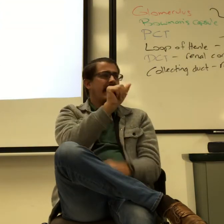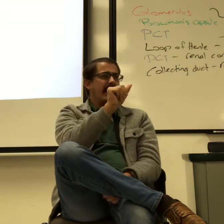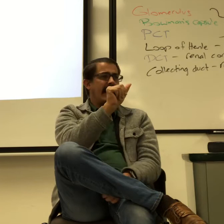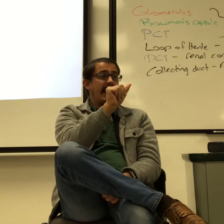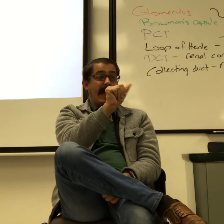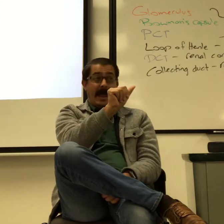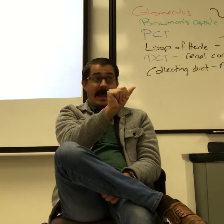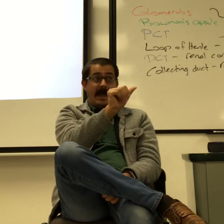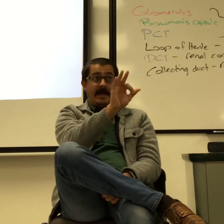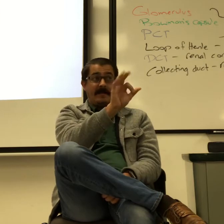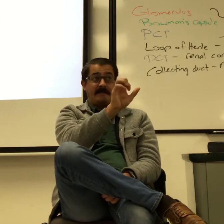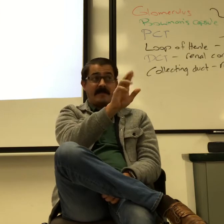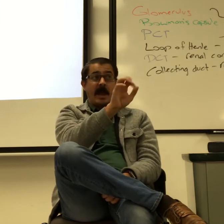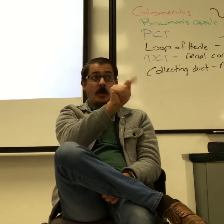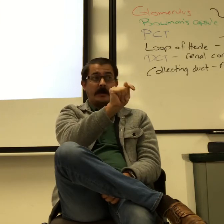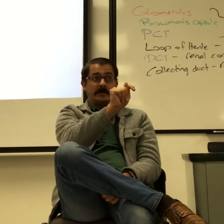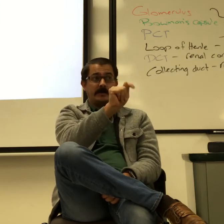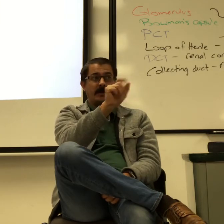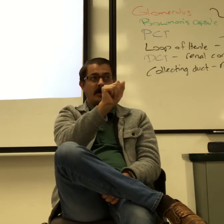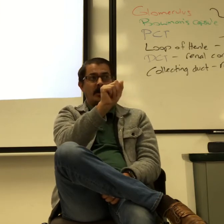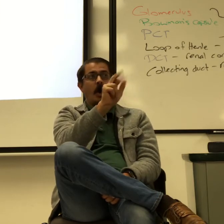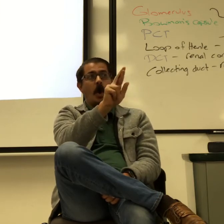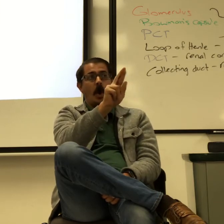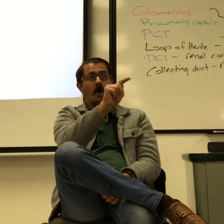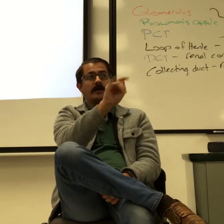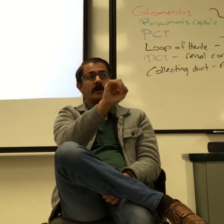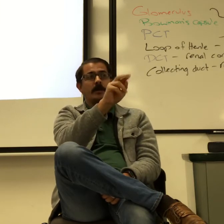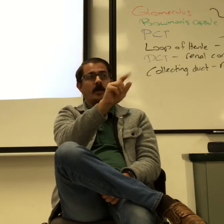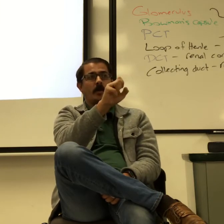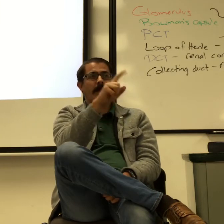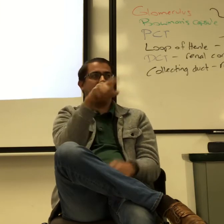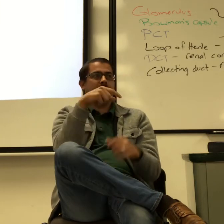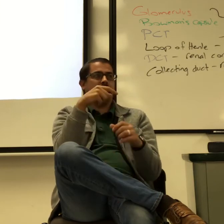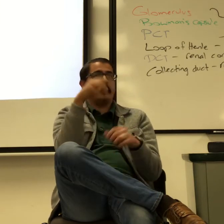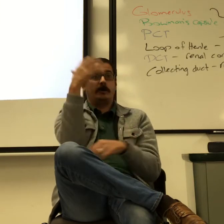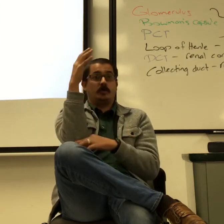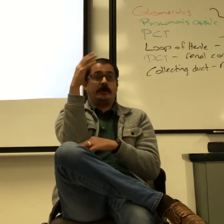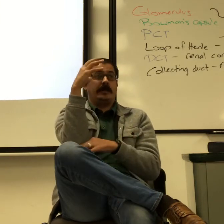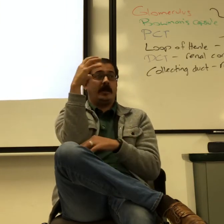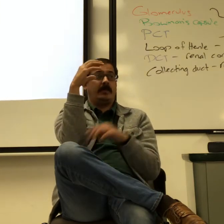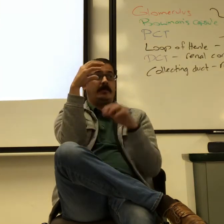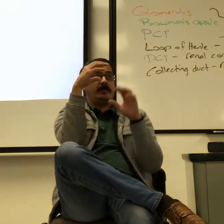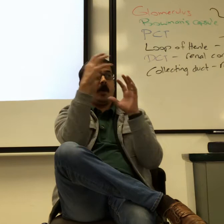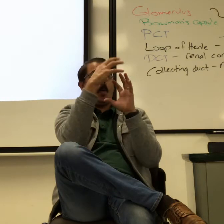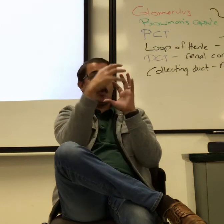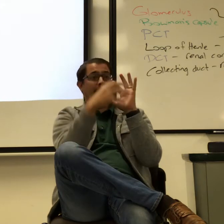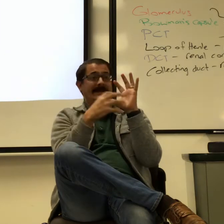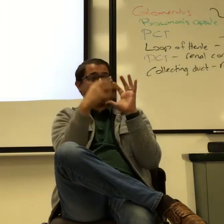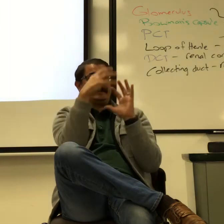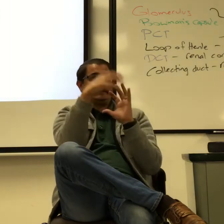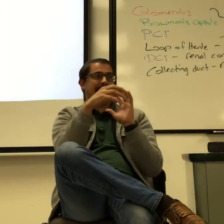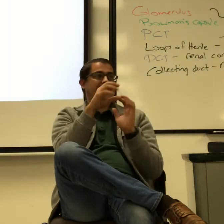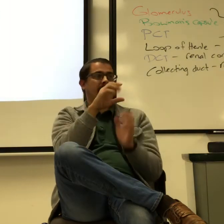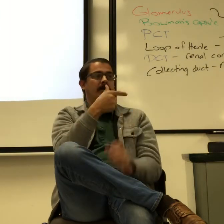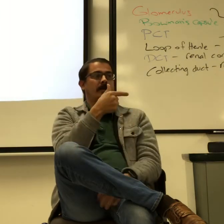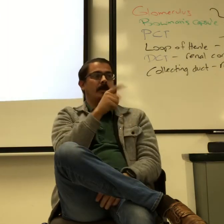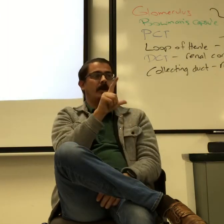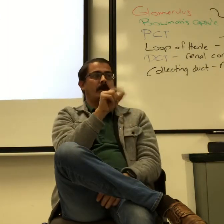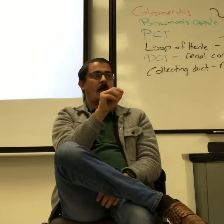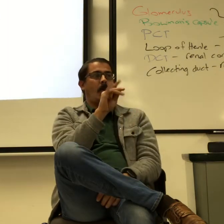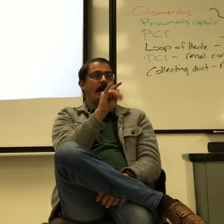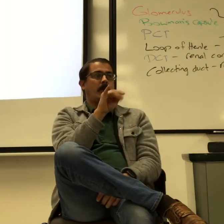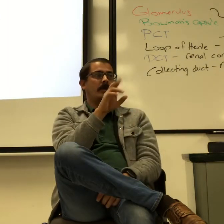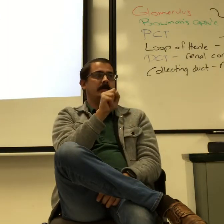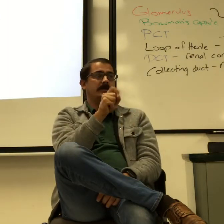Afferent arterial. The little ornaments there? Glomerulus. Okay. This